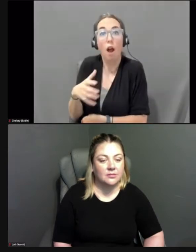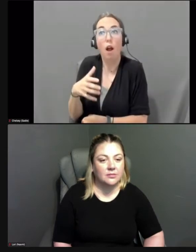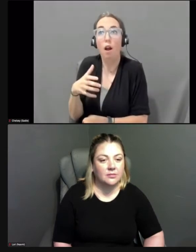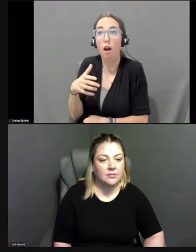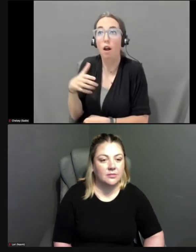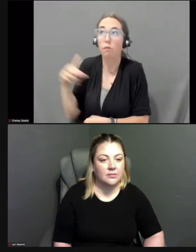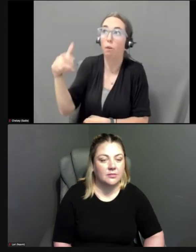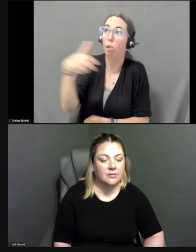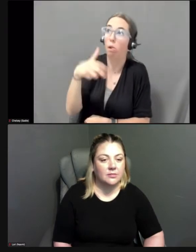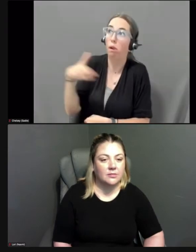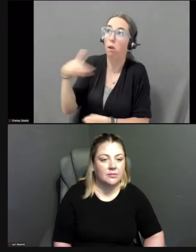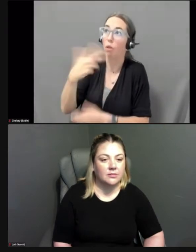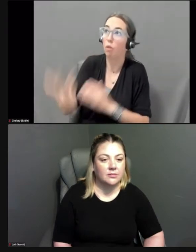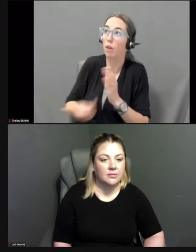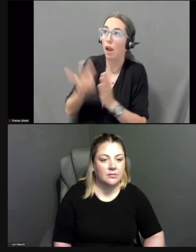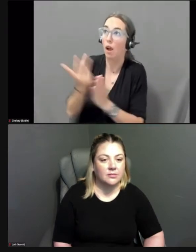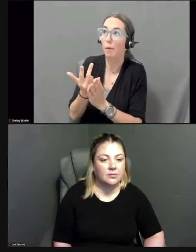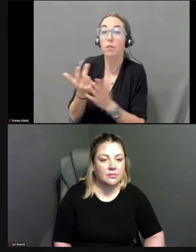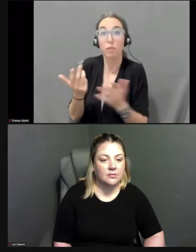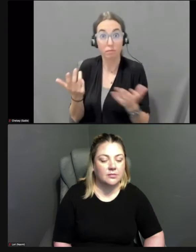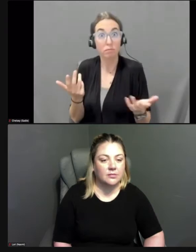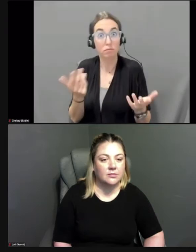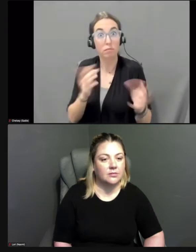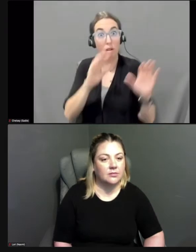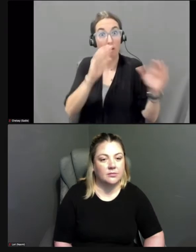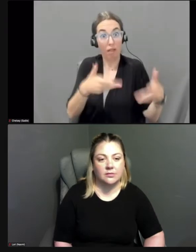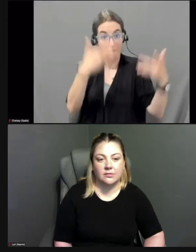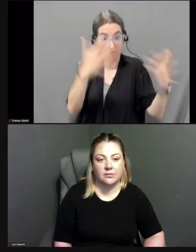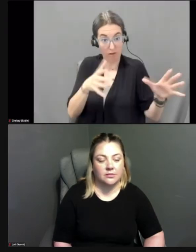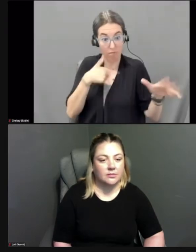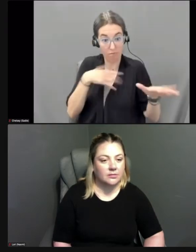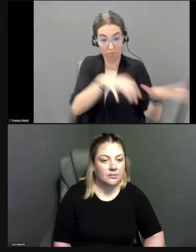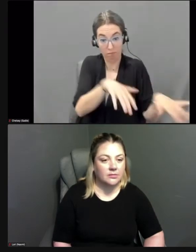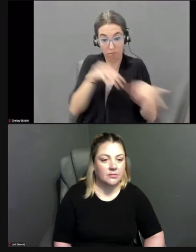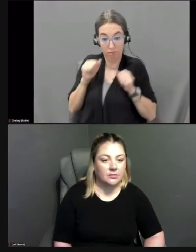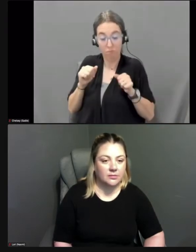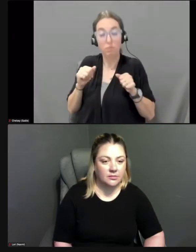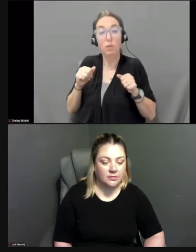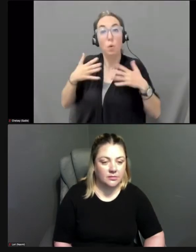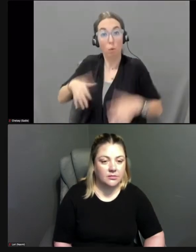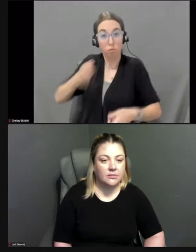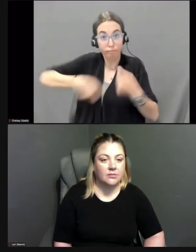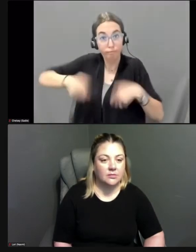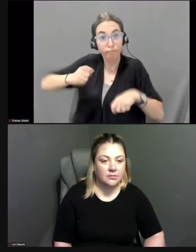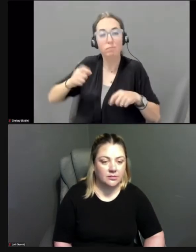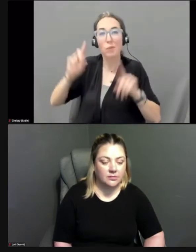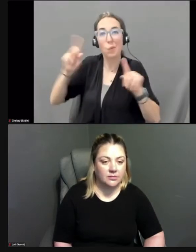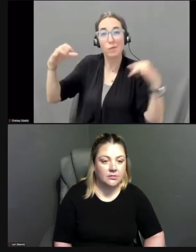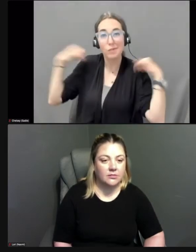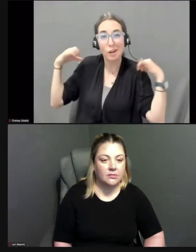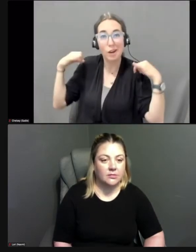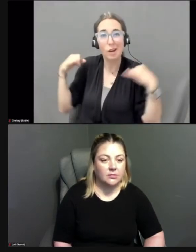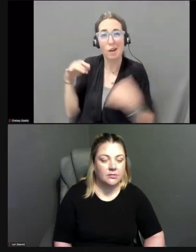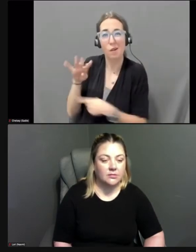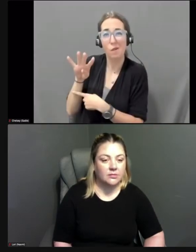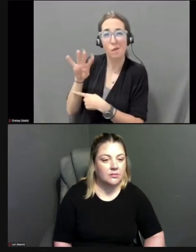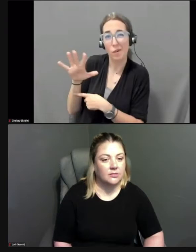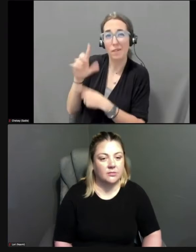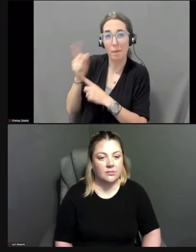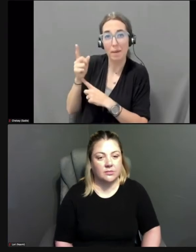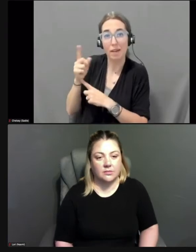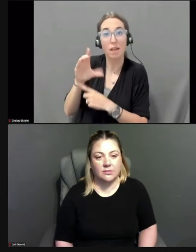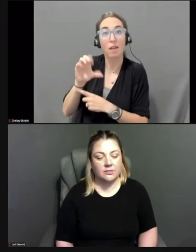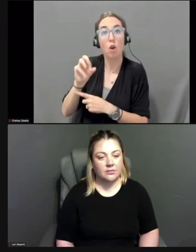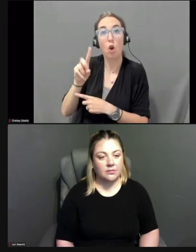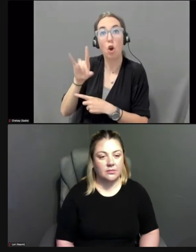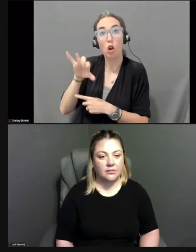of my class, I would go change clothes, I would go to the fitness center for like, I don't know, 30 or 45 minutes and do cardio, do